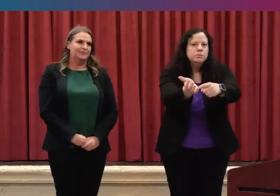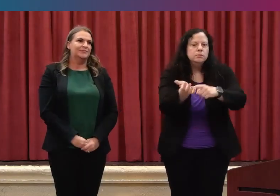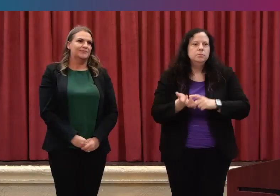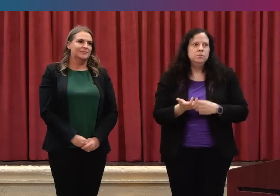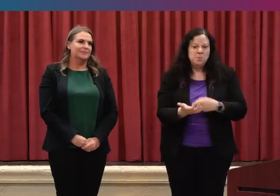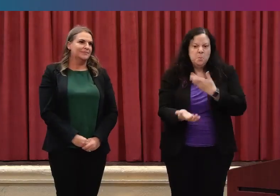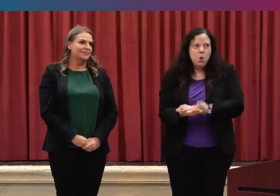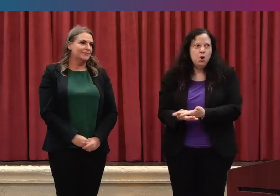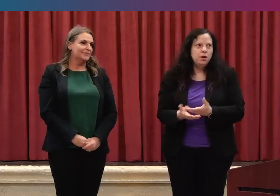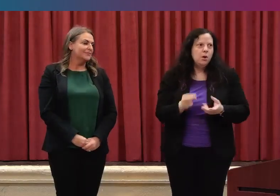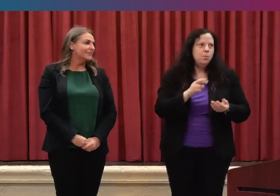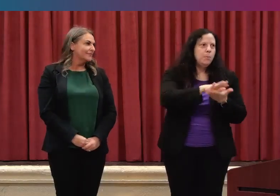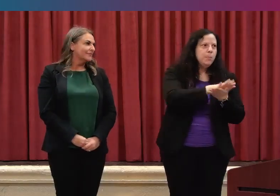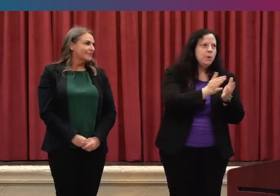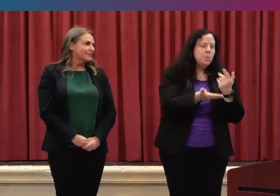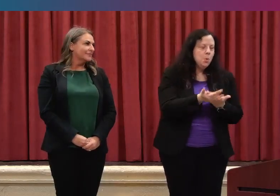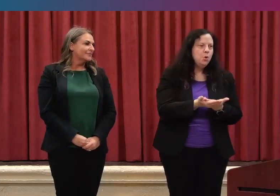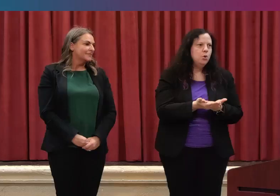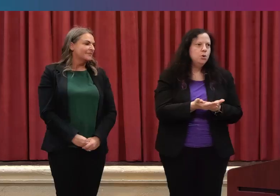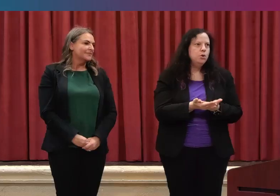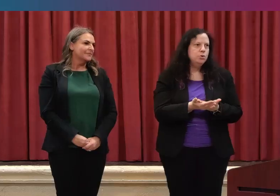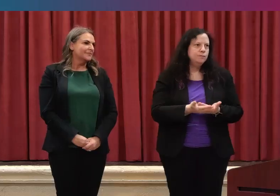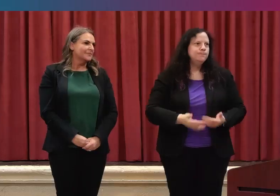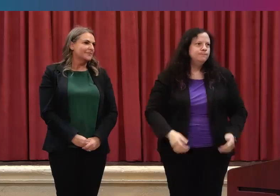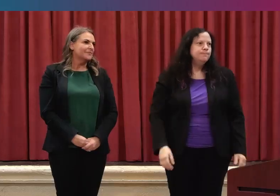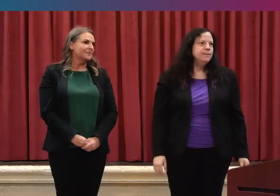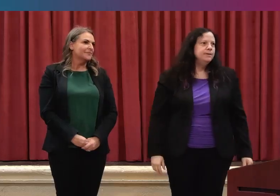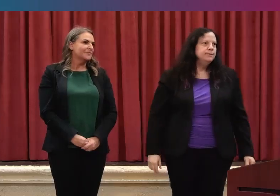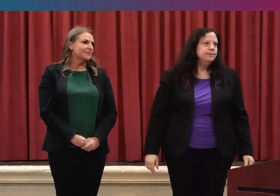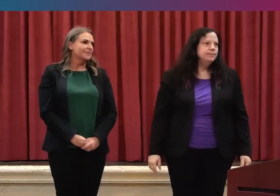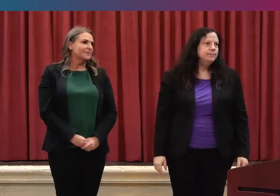is saying, that doesn't work. You know, take that paper as proof.